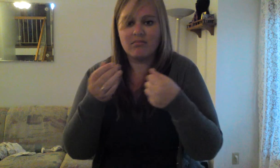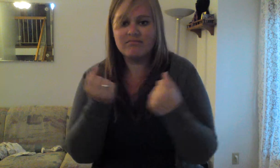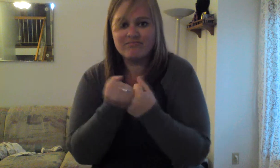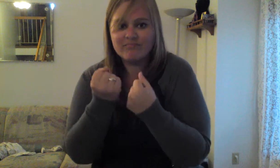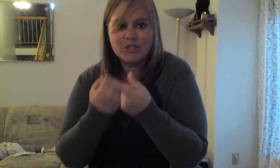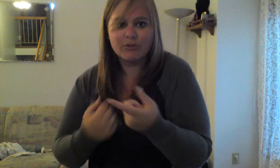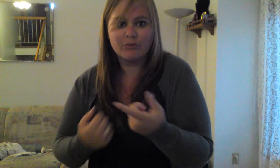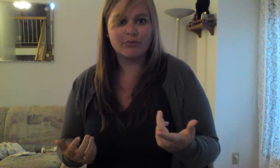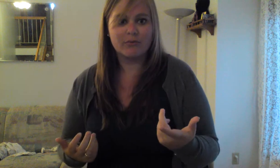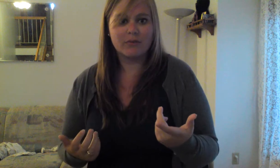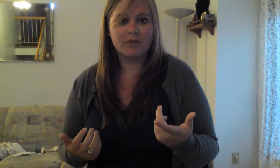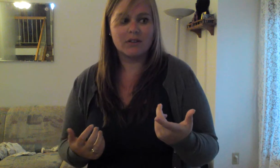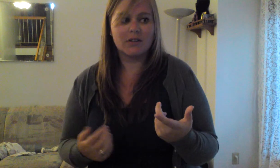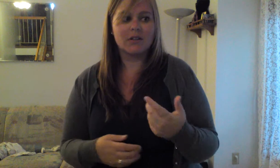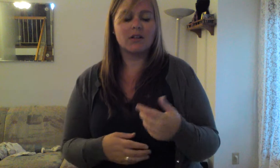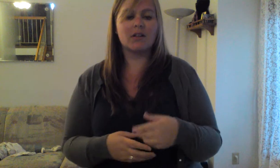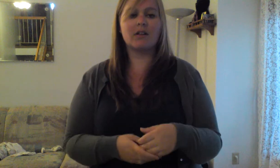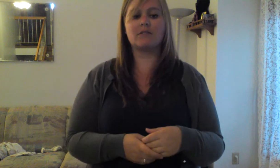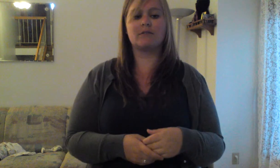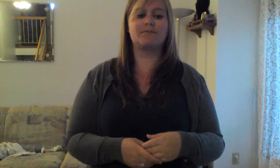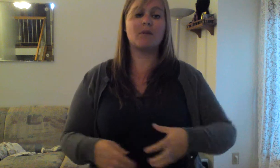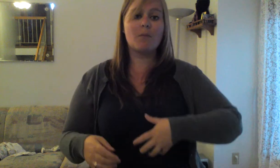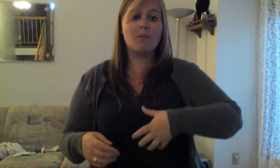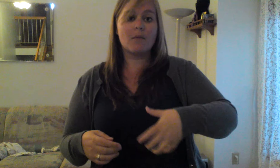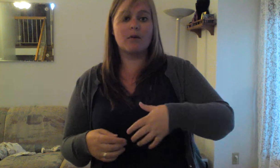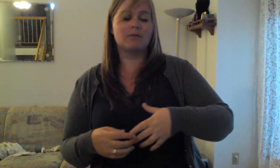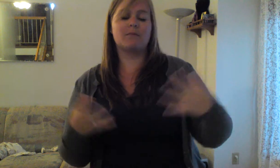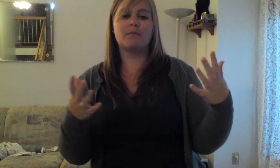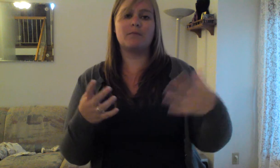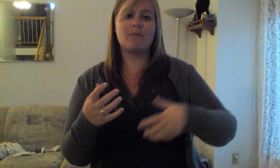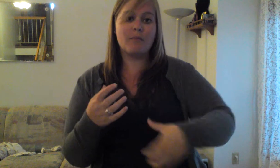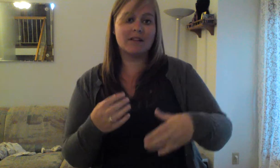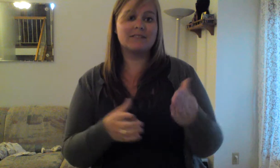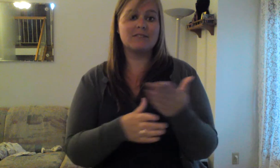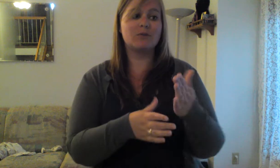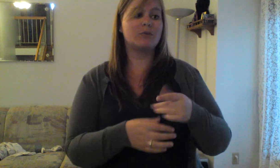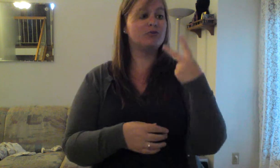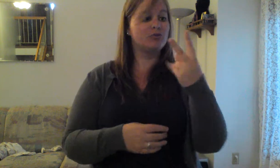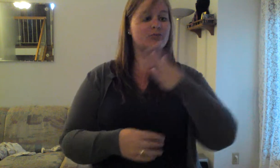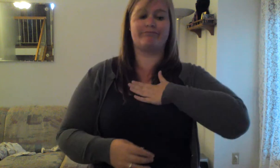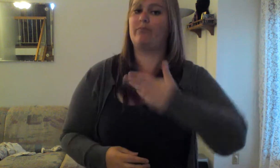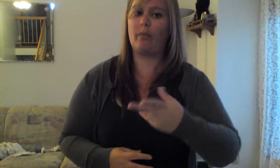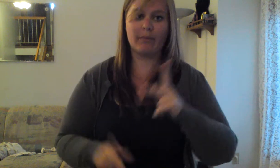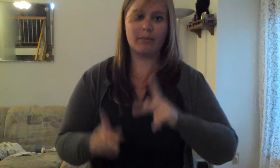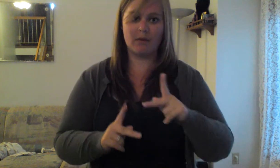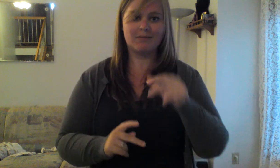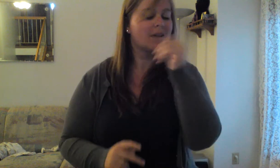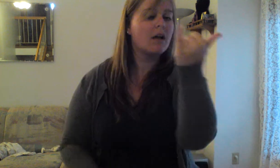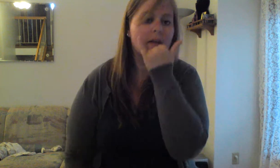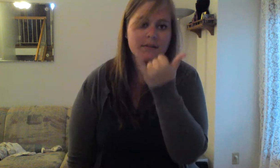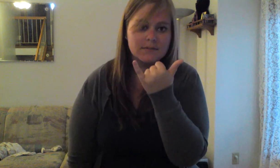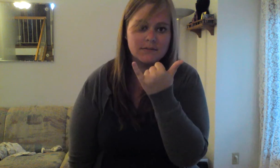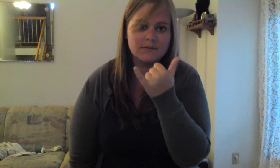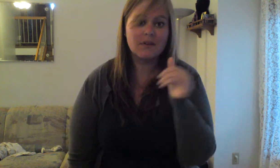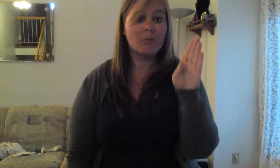pregnancy between two willing partners. Y'all have sex? Girl gets pregnant? Guess what? That was no accident. I don't care how much birth control you use. I don't care how